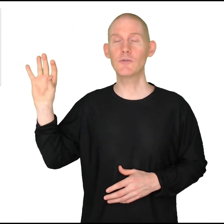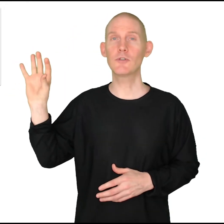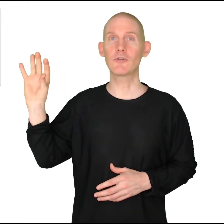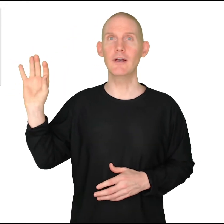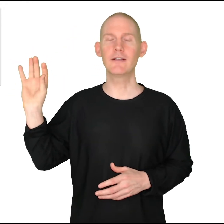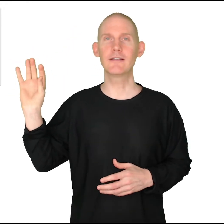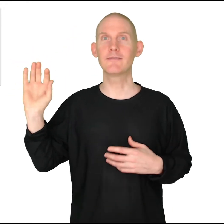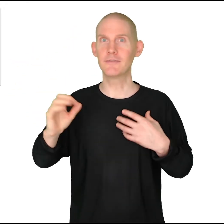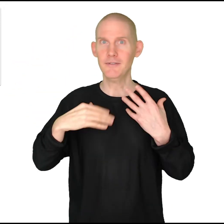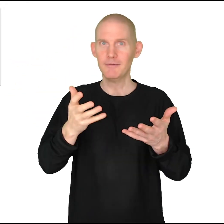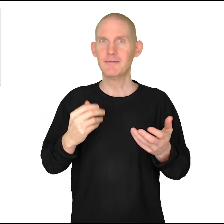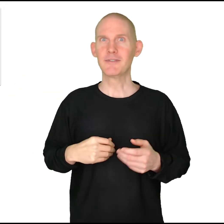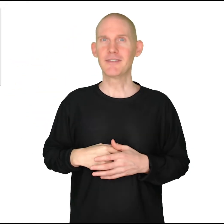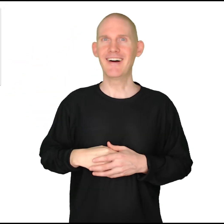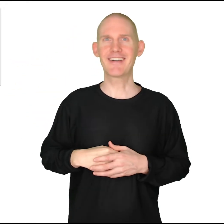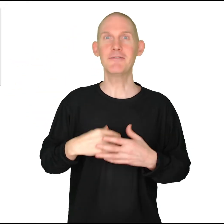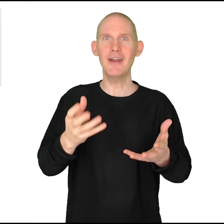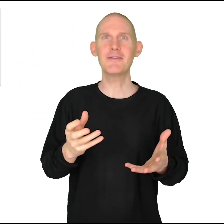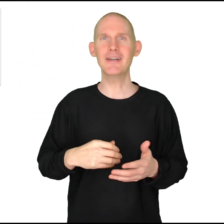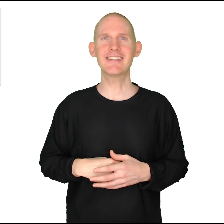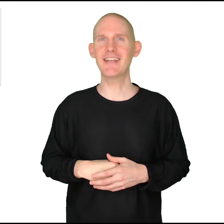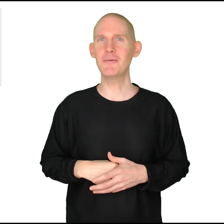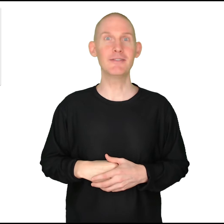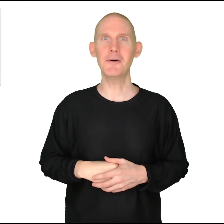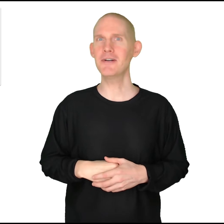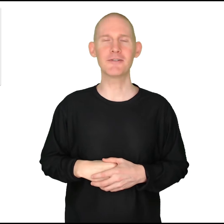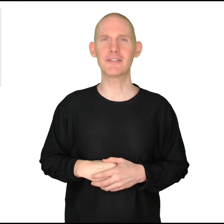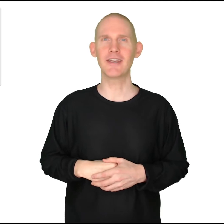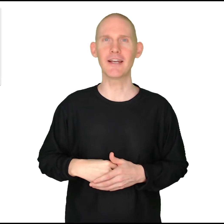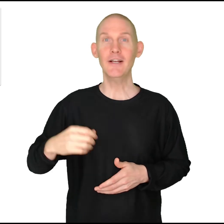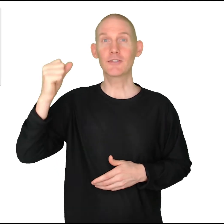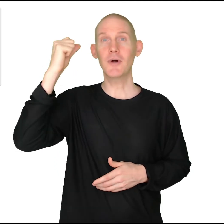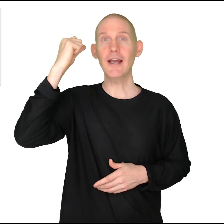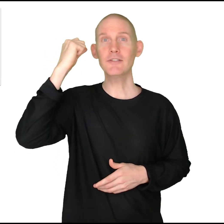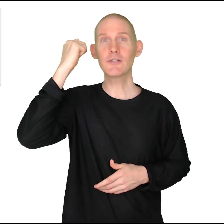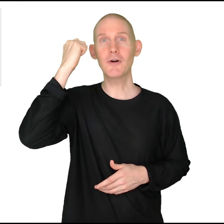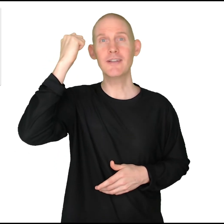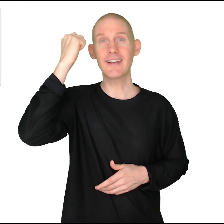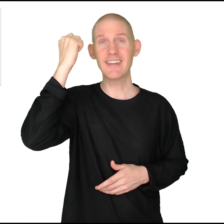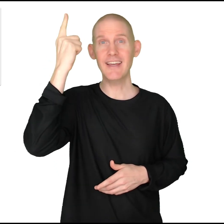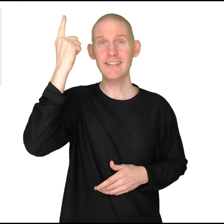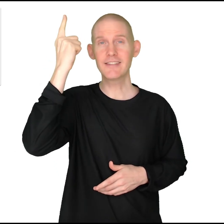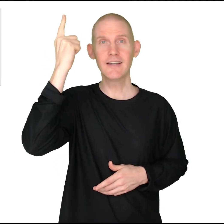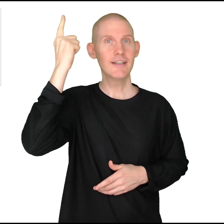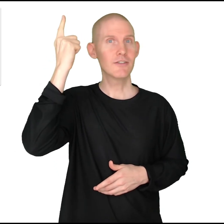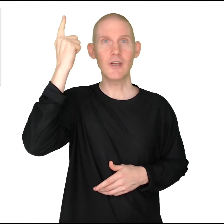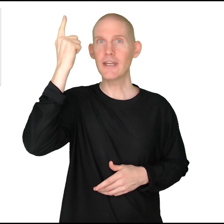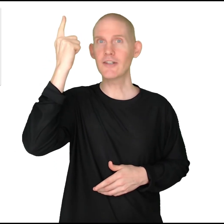trying to convey the message that we don't understand. So as you're going like this, shake your